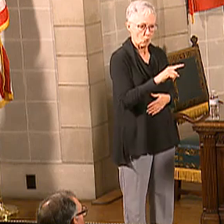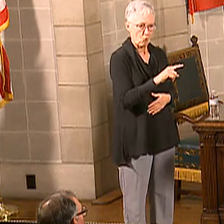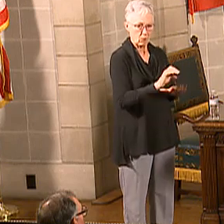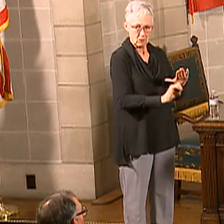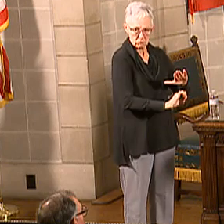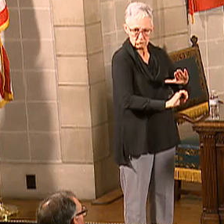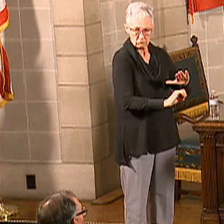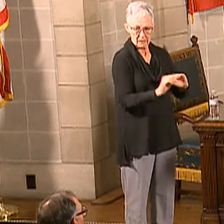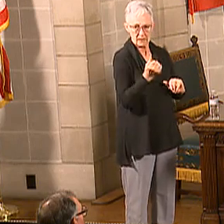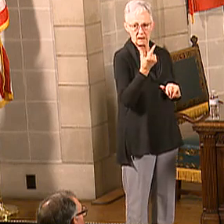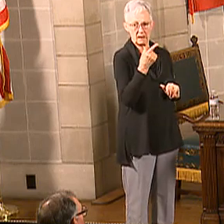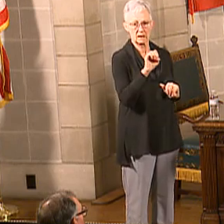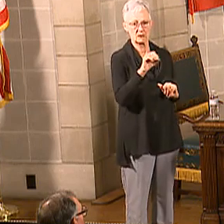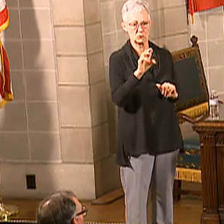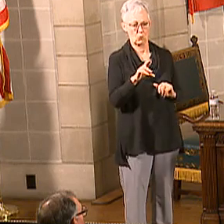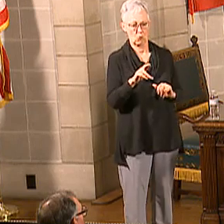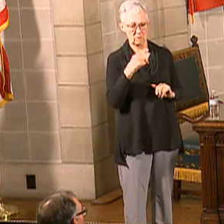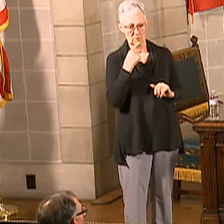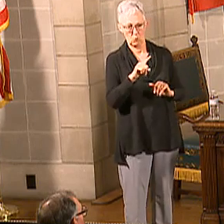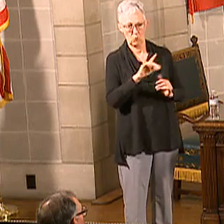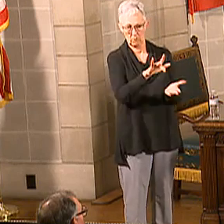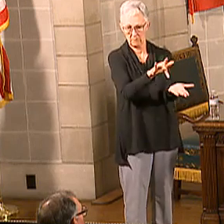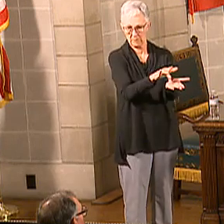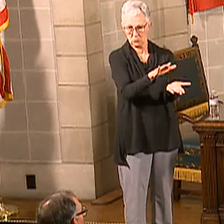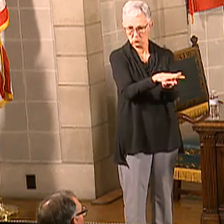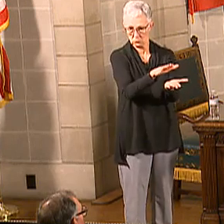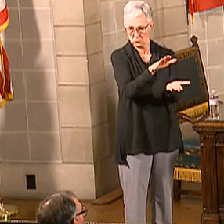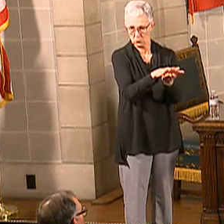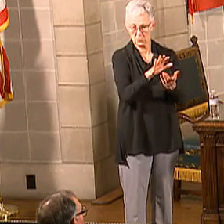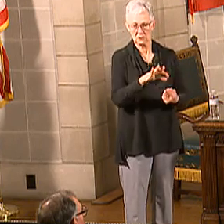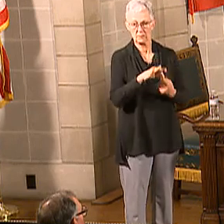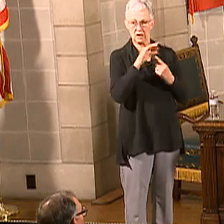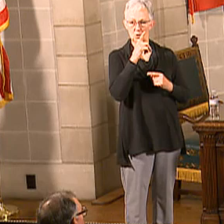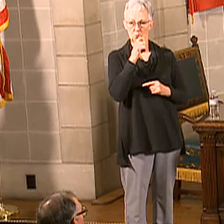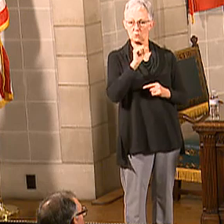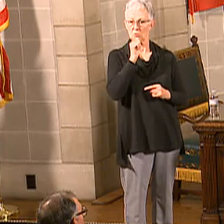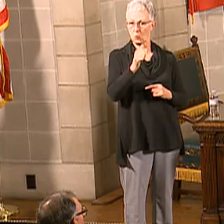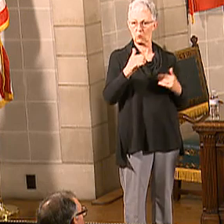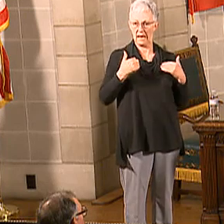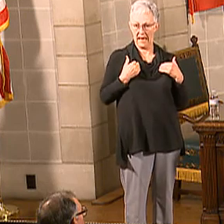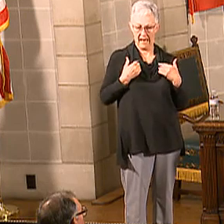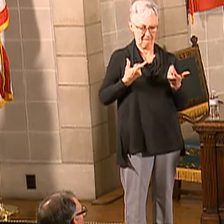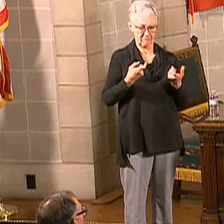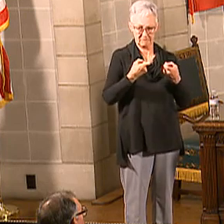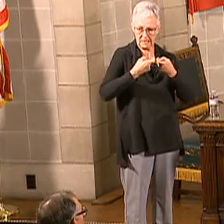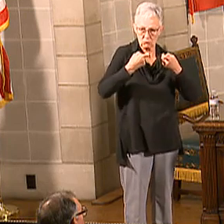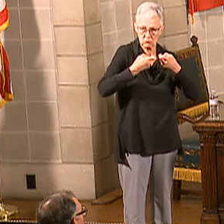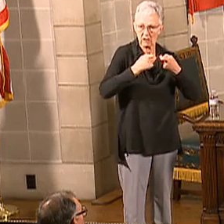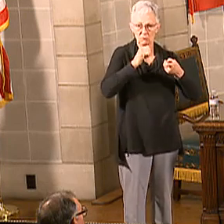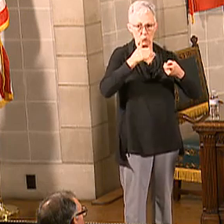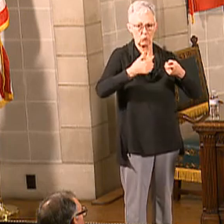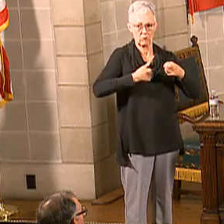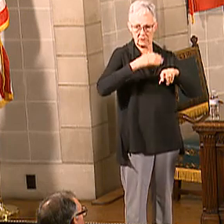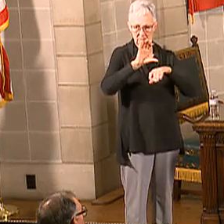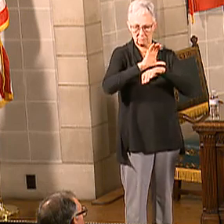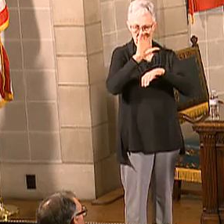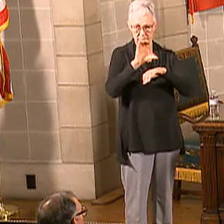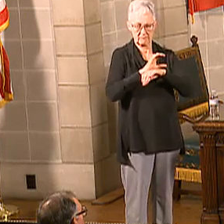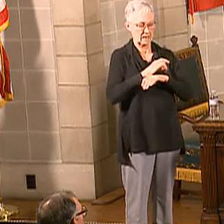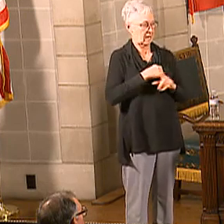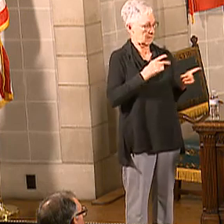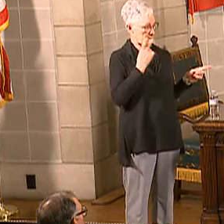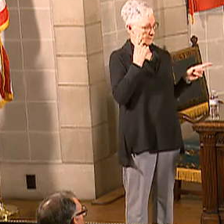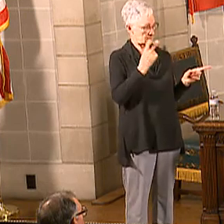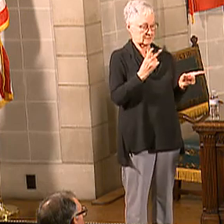that maybe don't have access to digital resources. Teachers are actually creating contacts. I've seen things on Twitter where